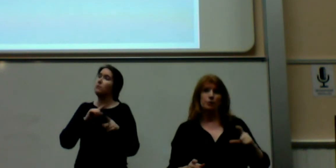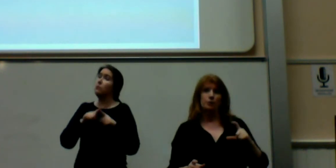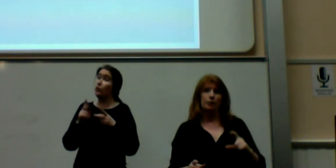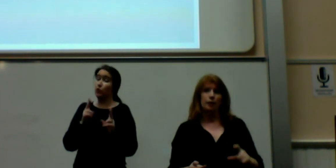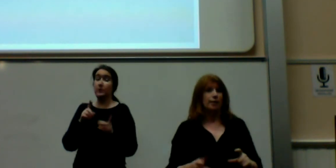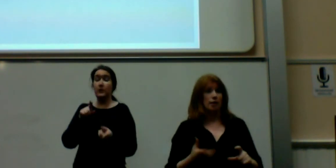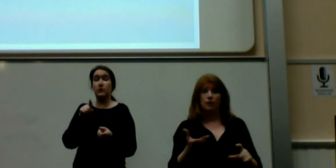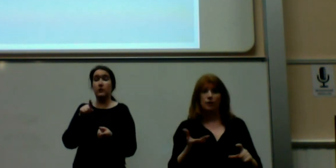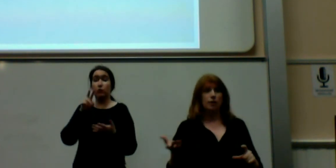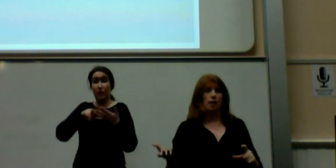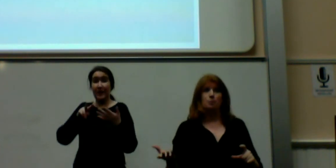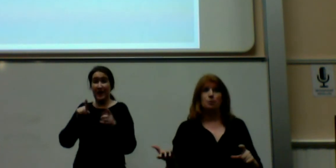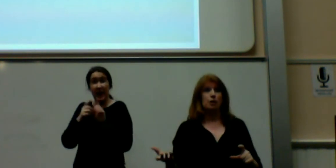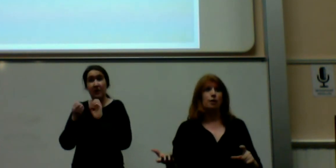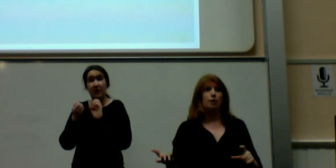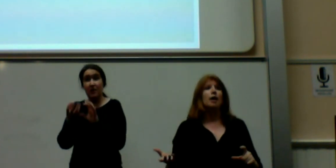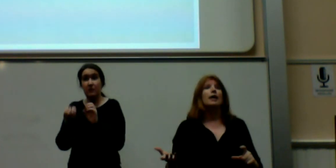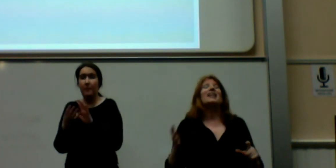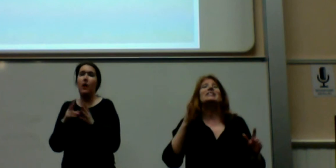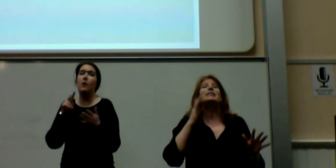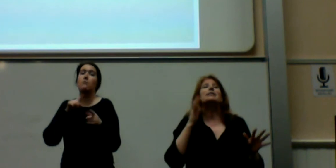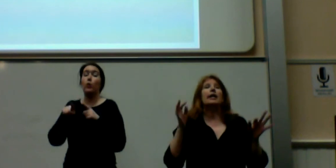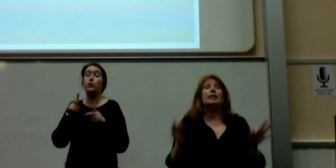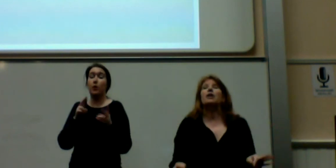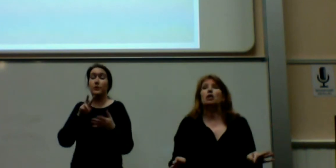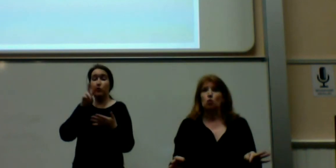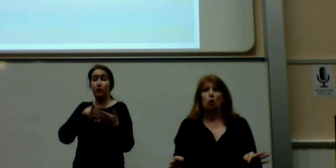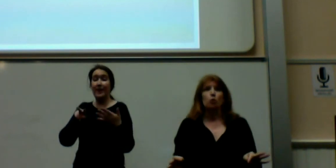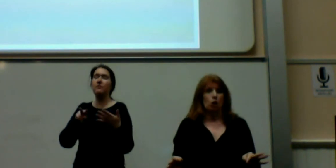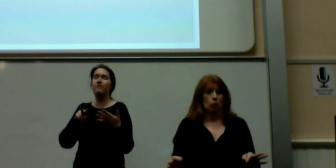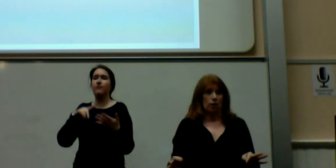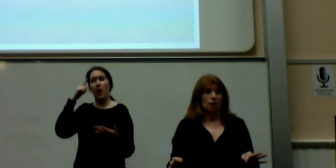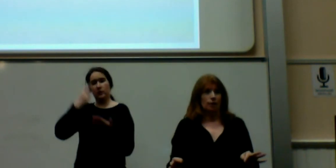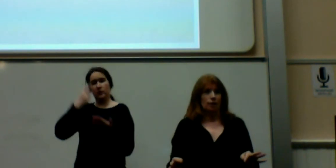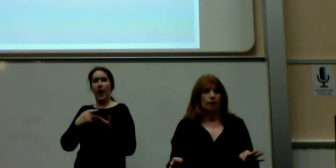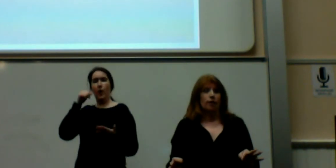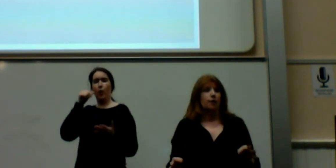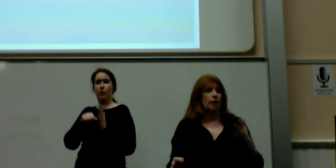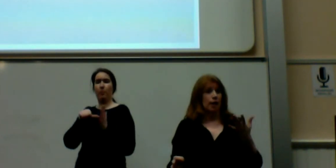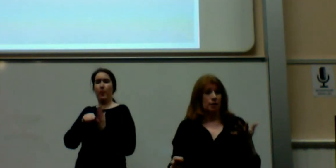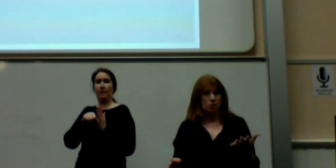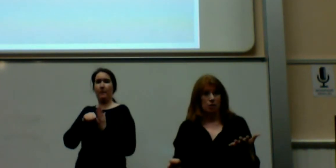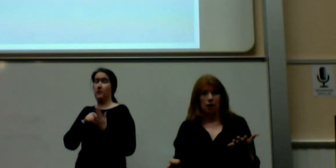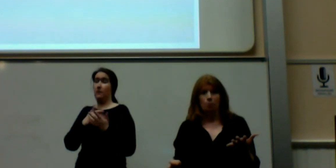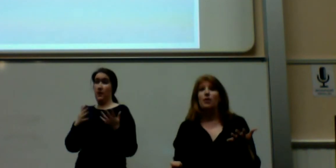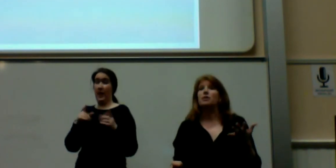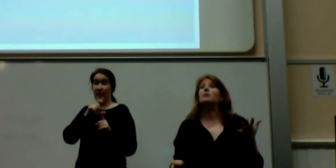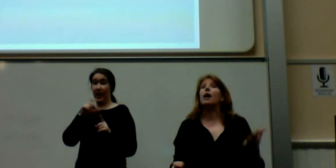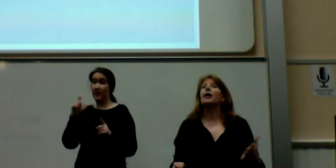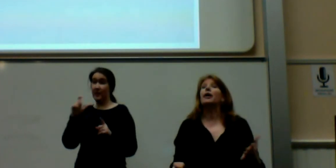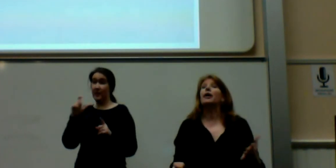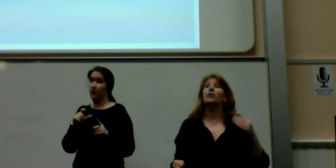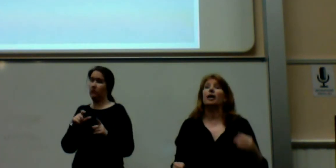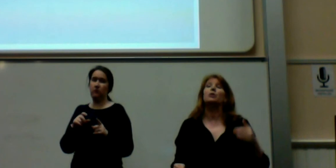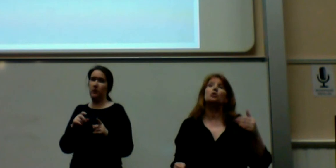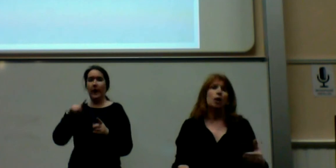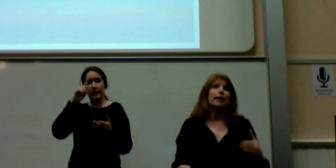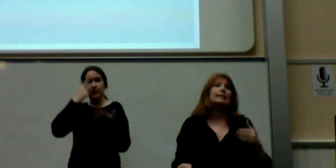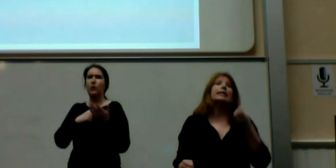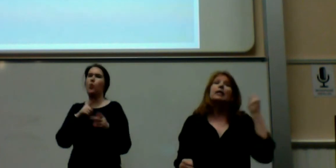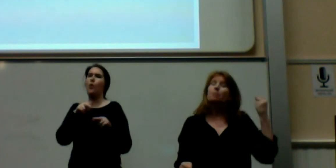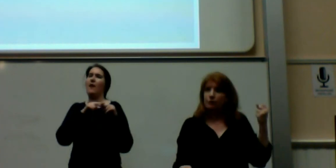scenarios, as I've given examples here, they decided they knew what was going on. In the cancer example, they decided the